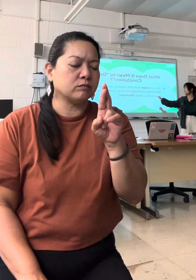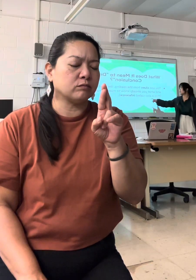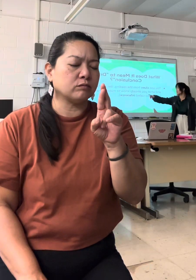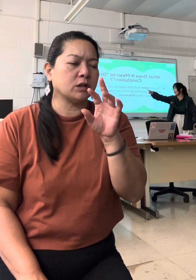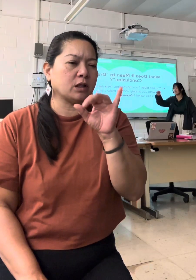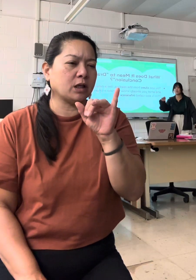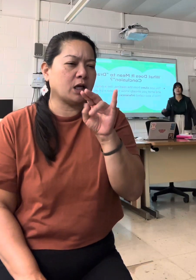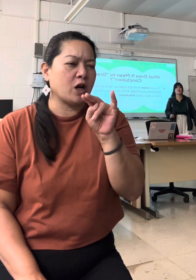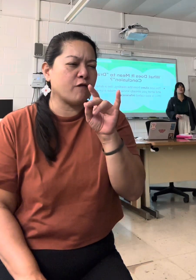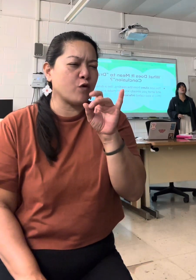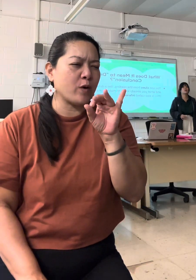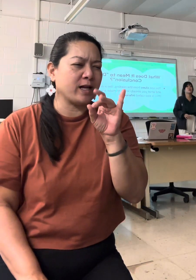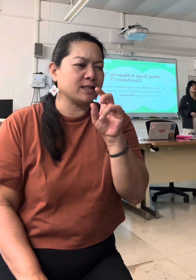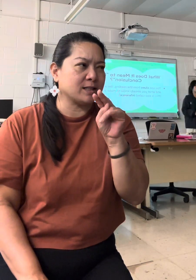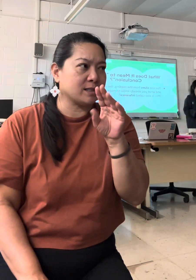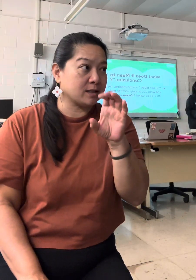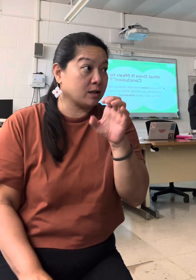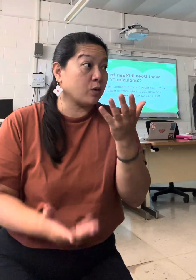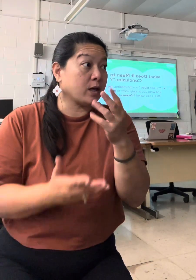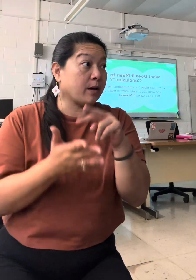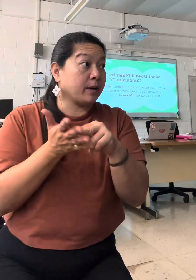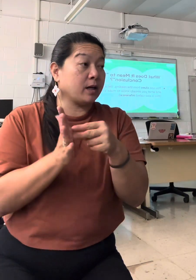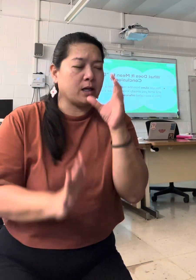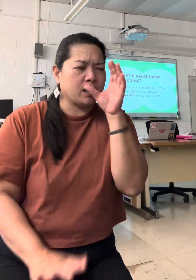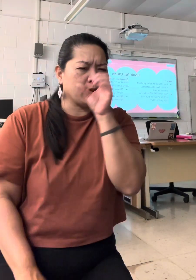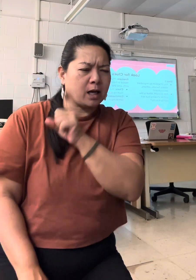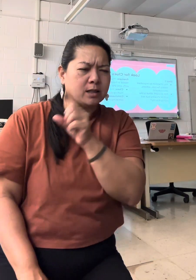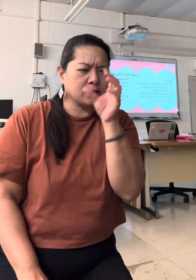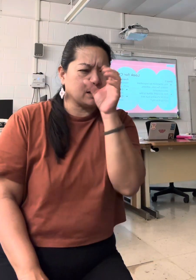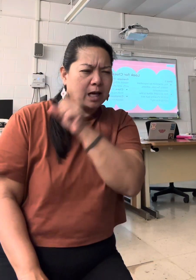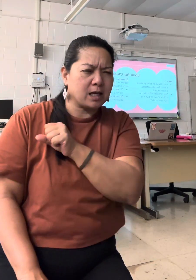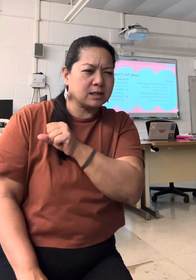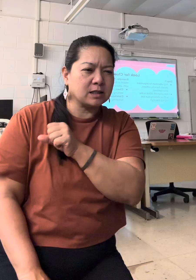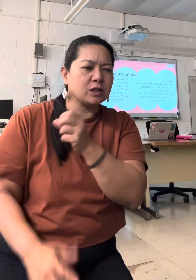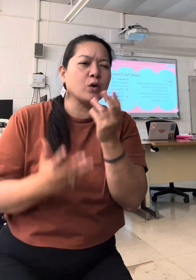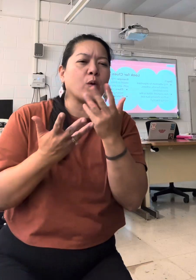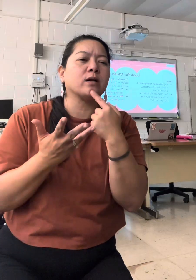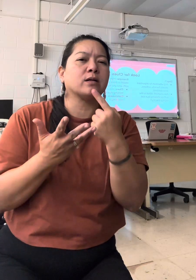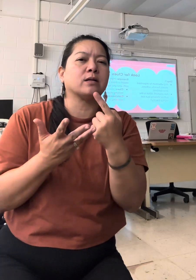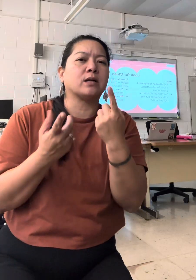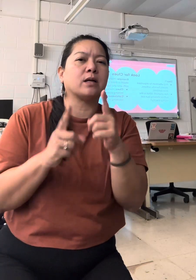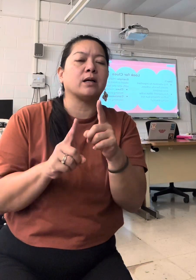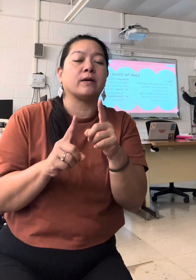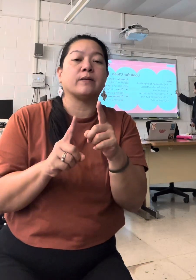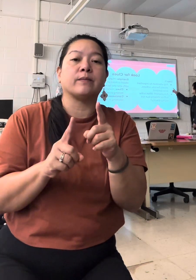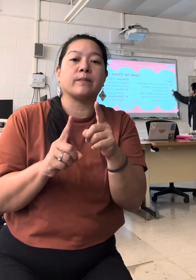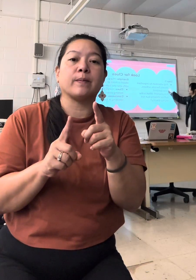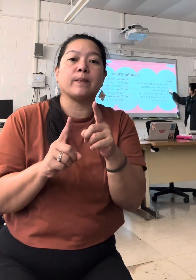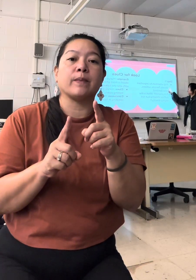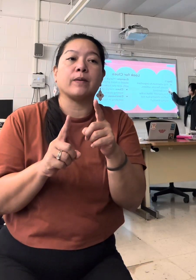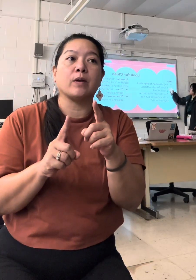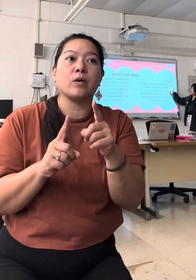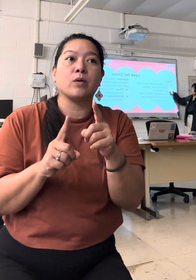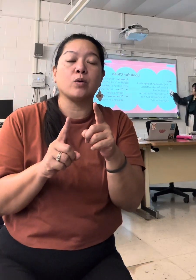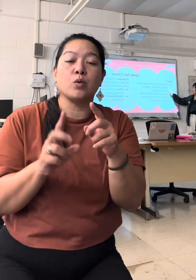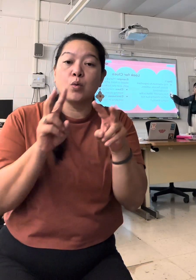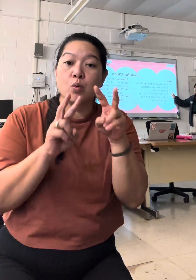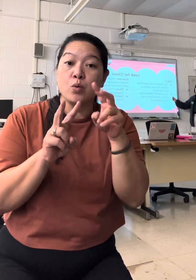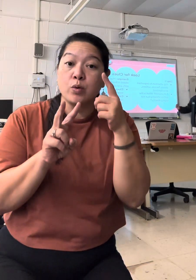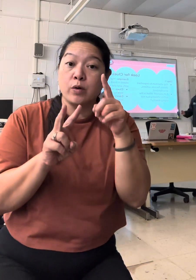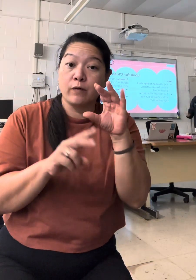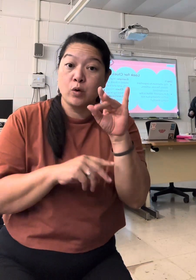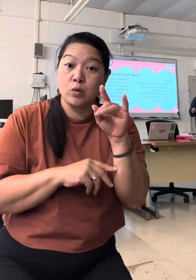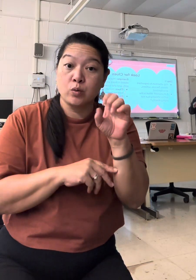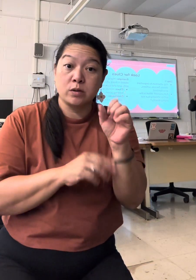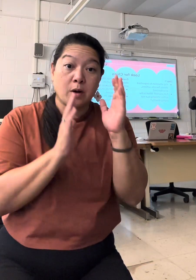that means is guess. Guess what the writer's trying to say. Right? So step one, you look for clues. So pay